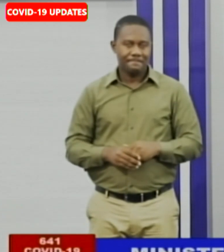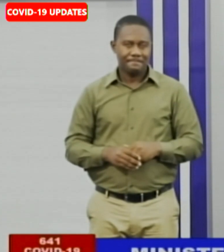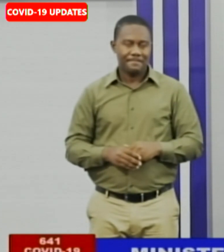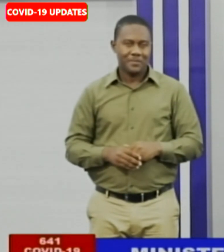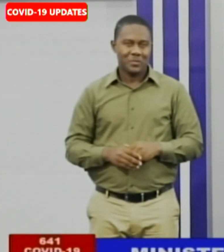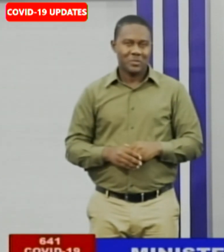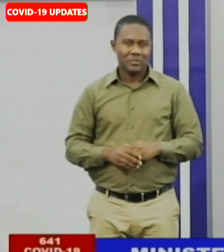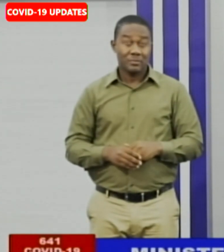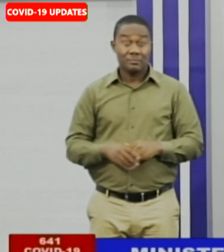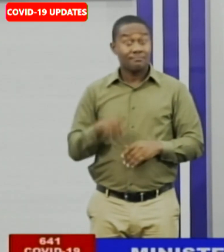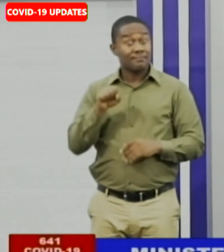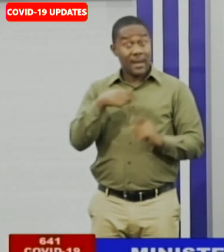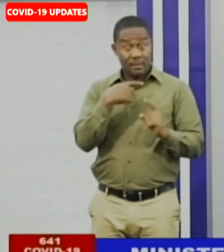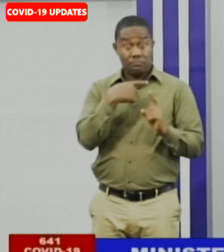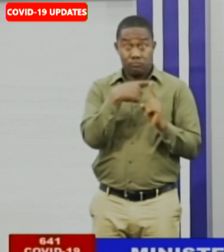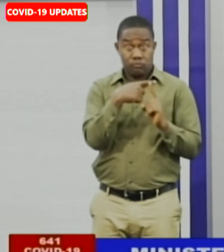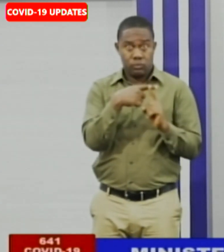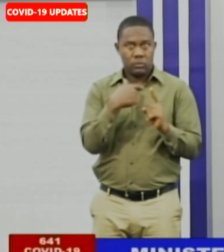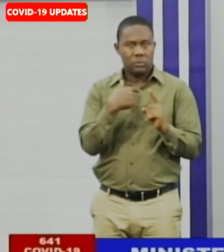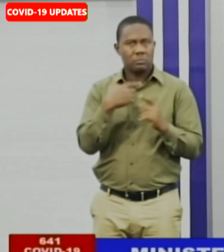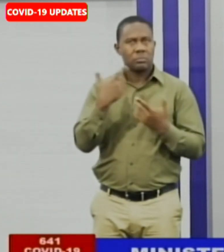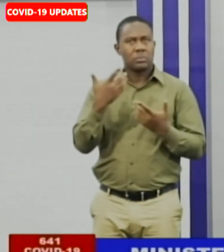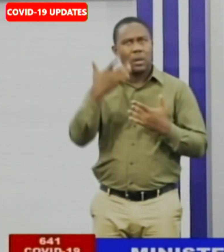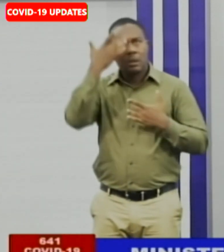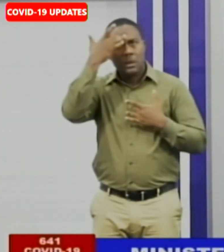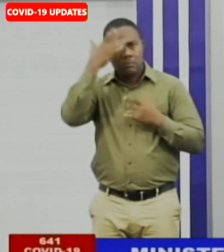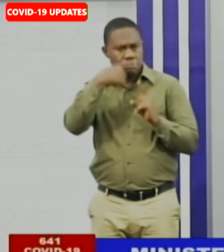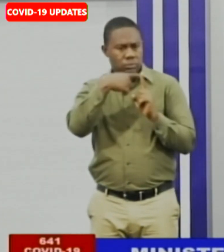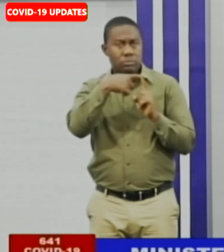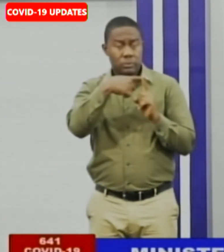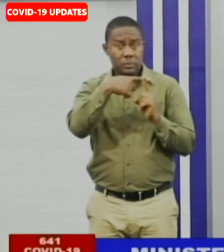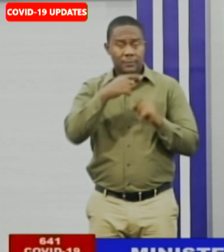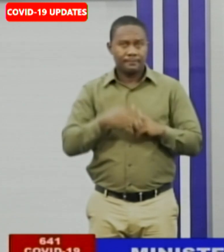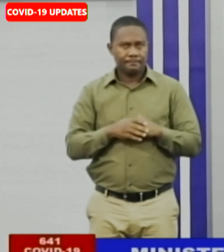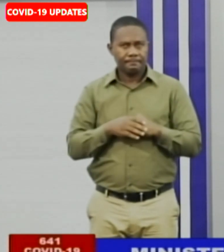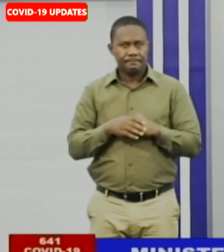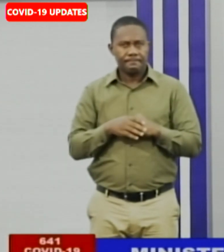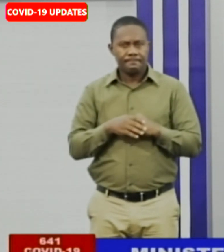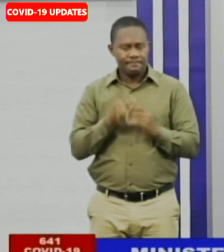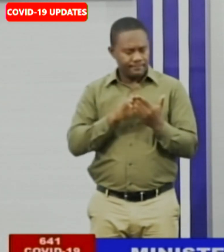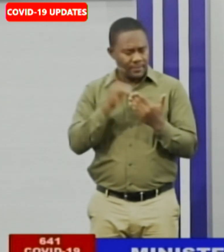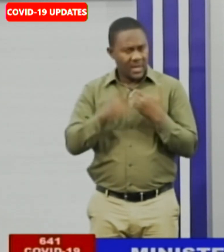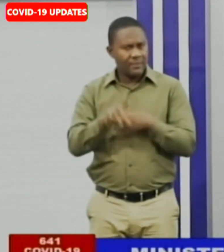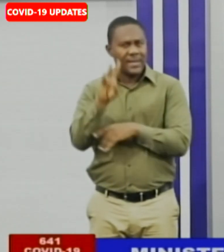Yes, I was tested positive on the 17th March.